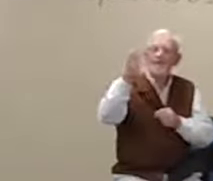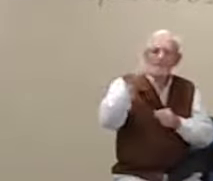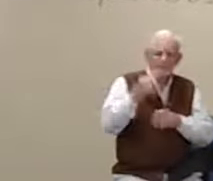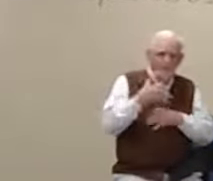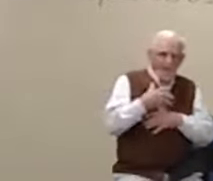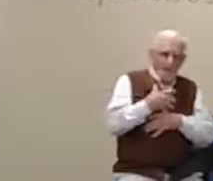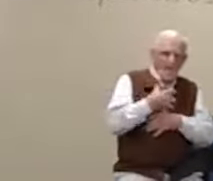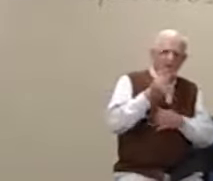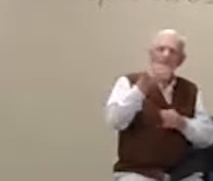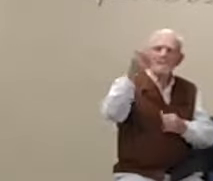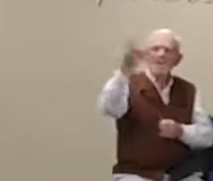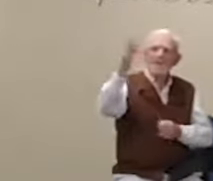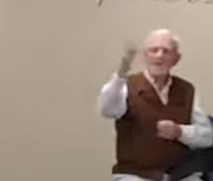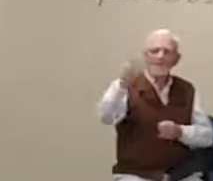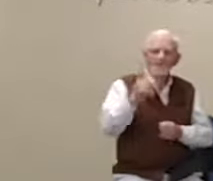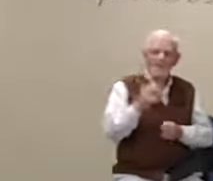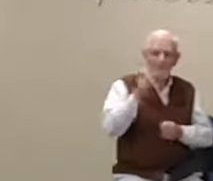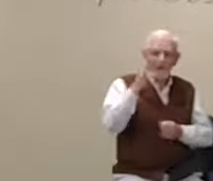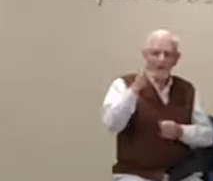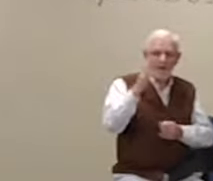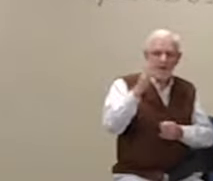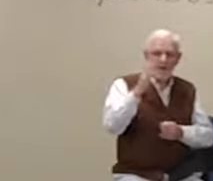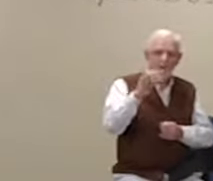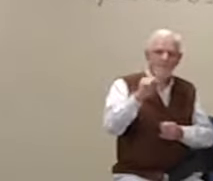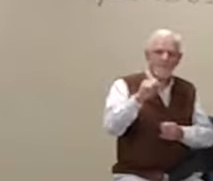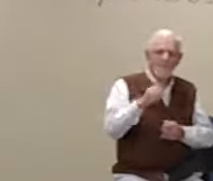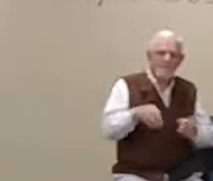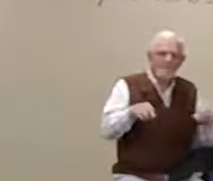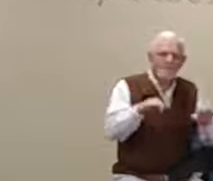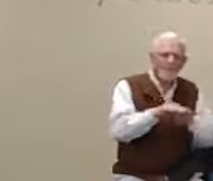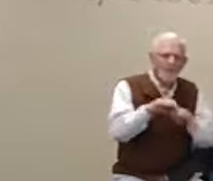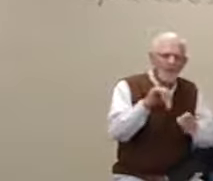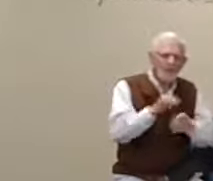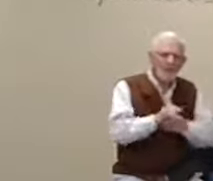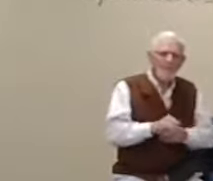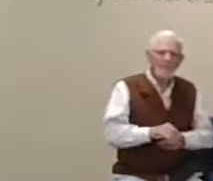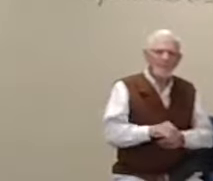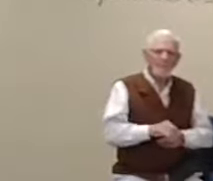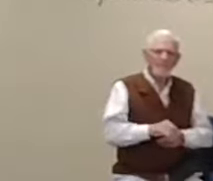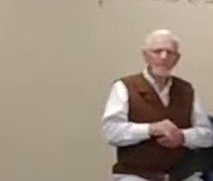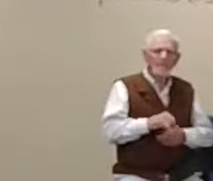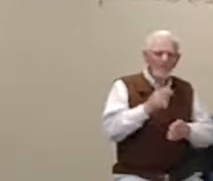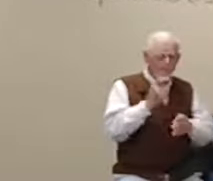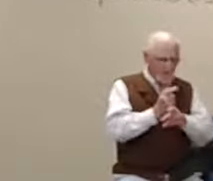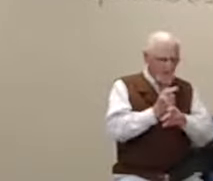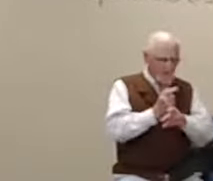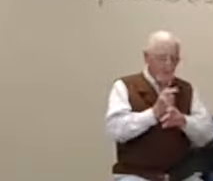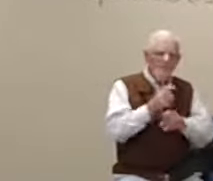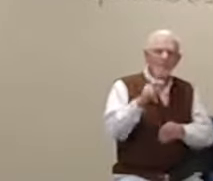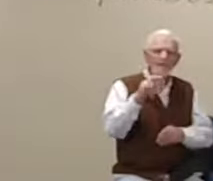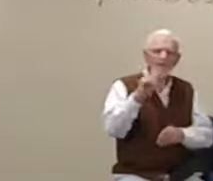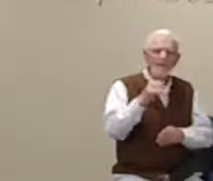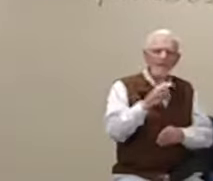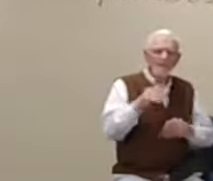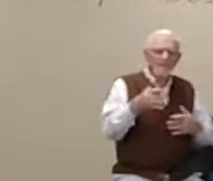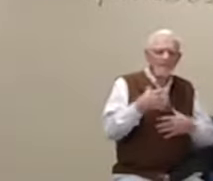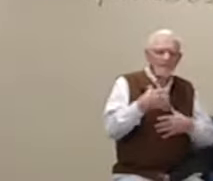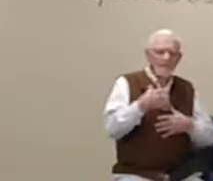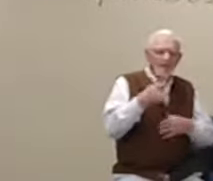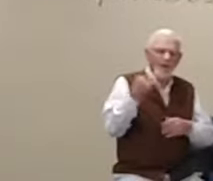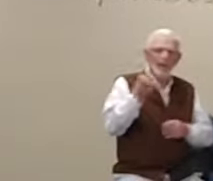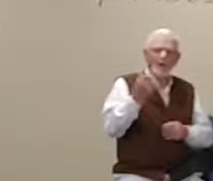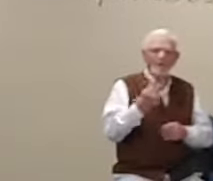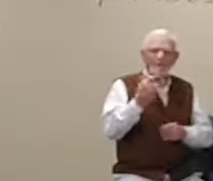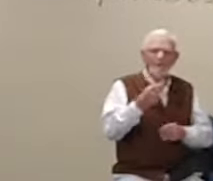God. Fear of God's important. But you have to have the right kind of fear. You can always tell